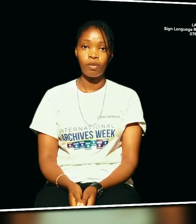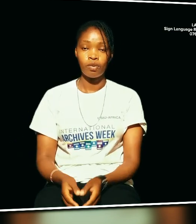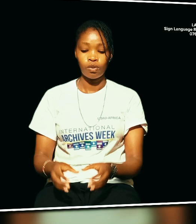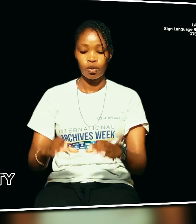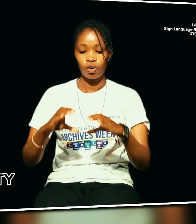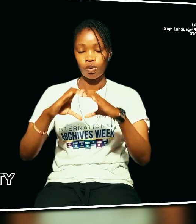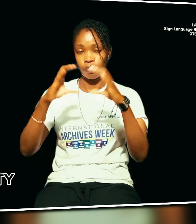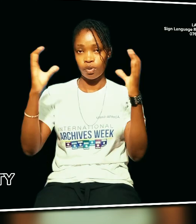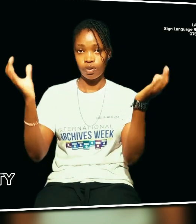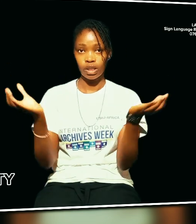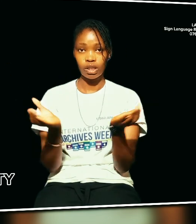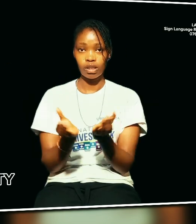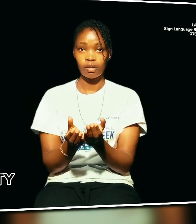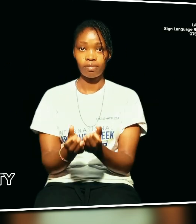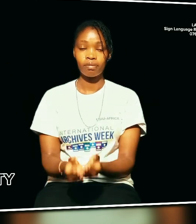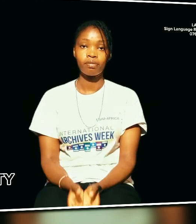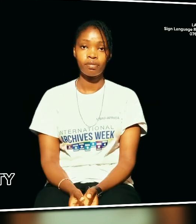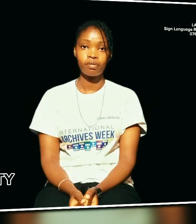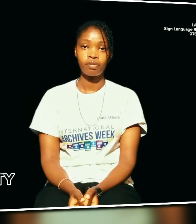community,